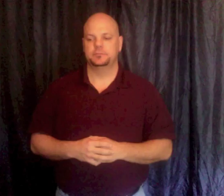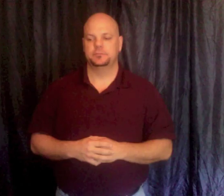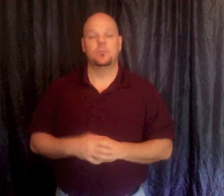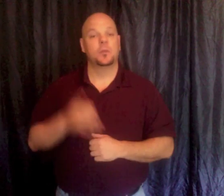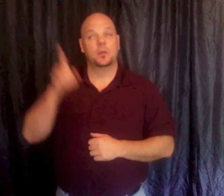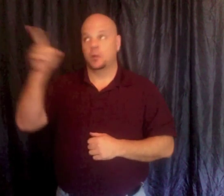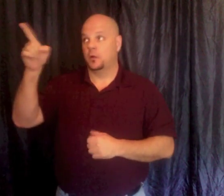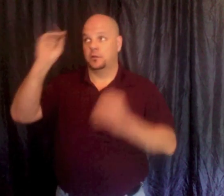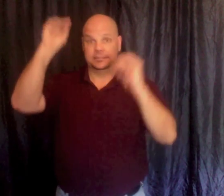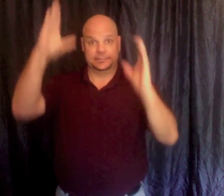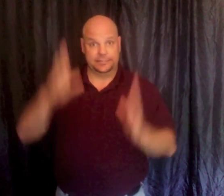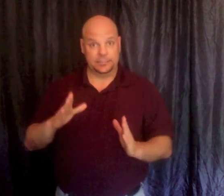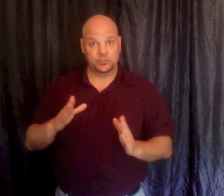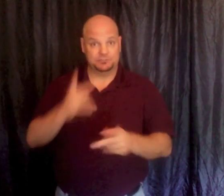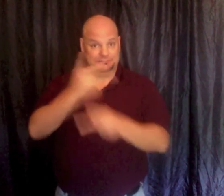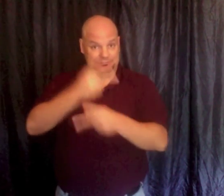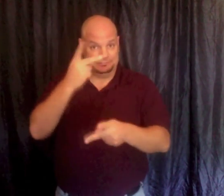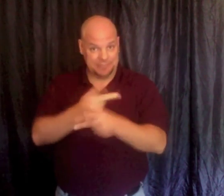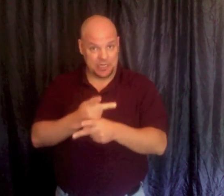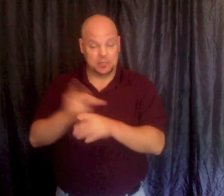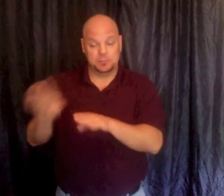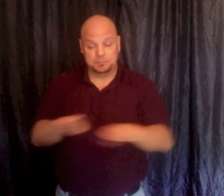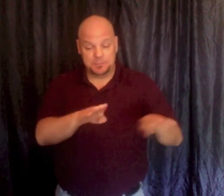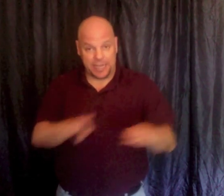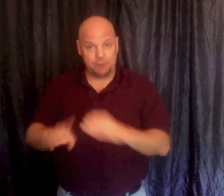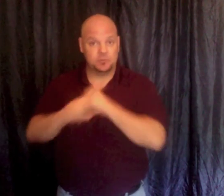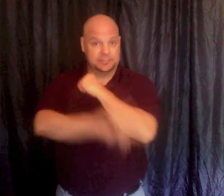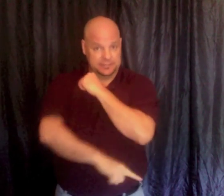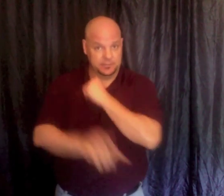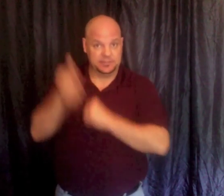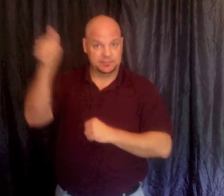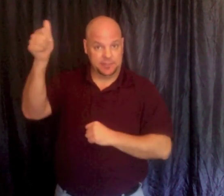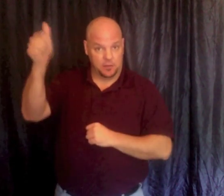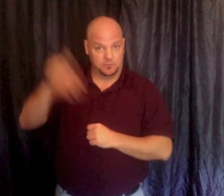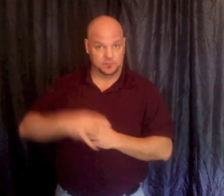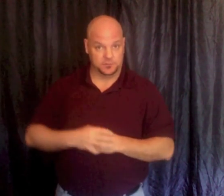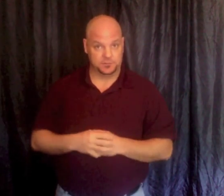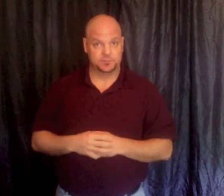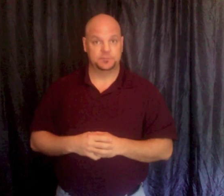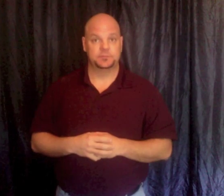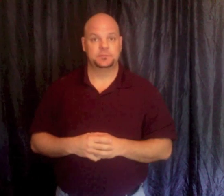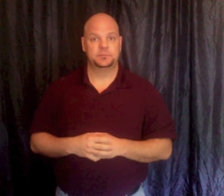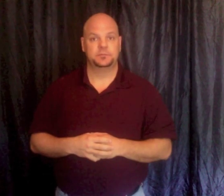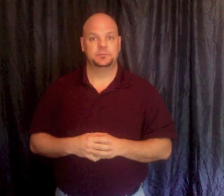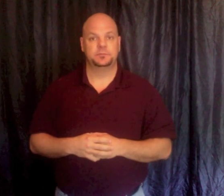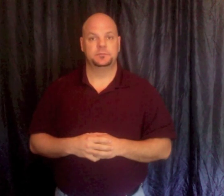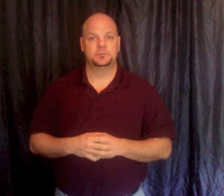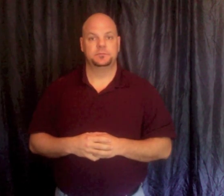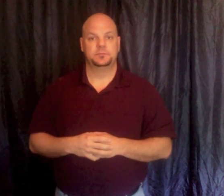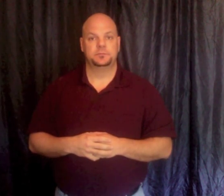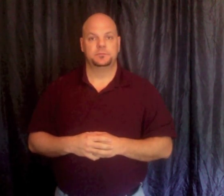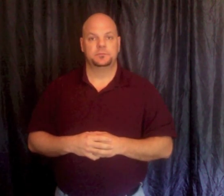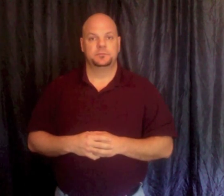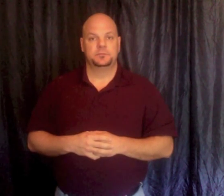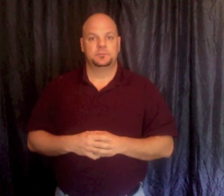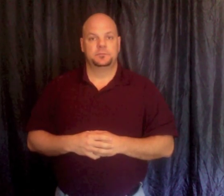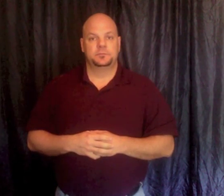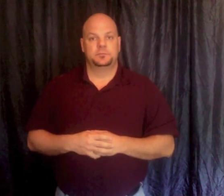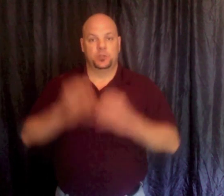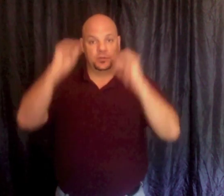and discipline, period. So if there's misbehavior, the teacher is the one that doles